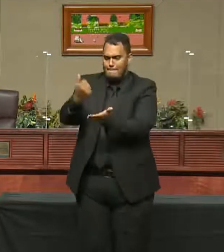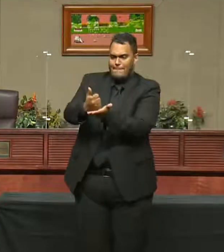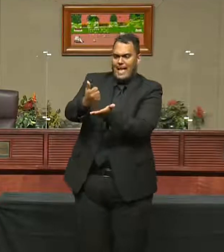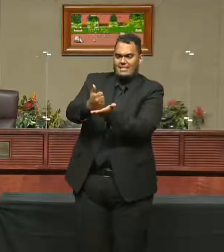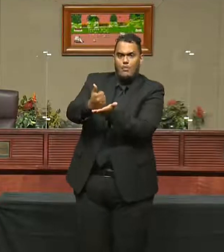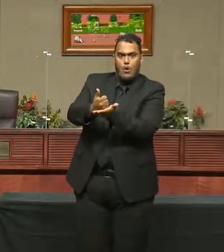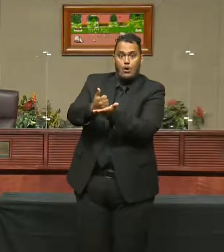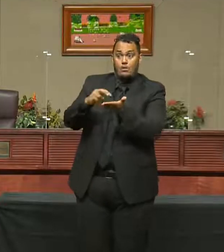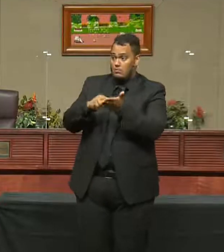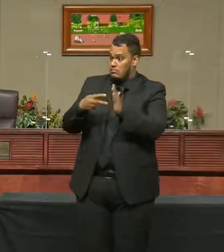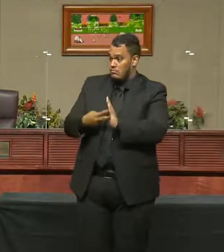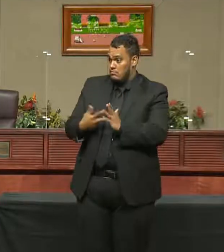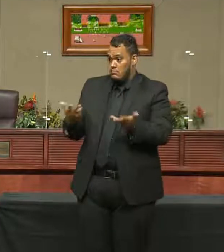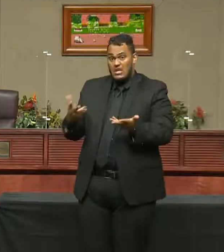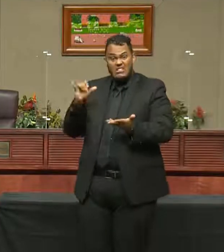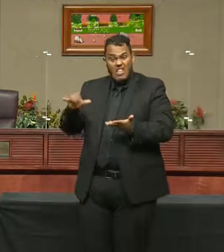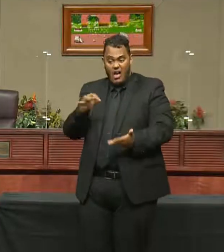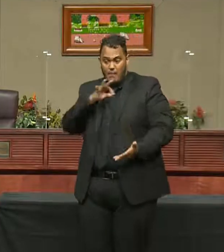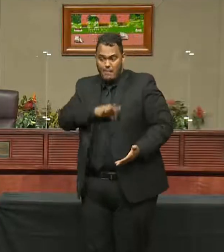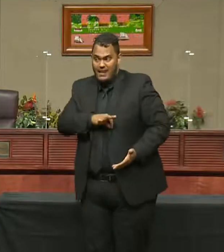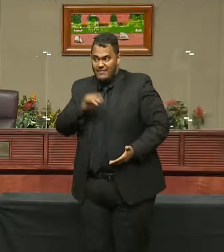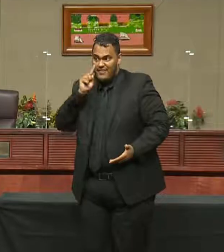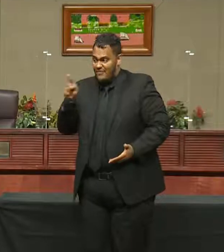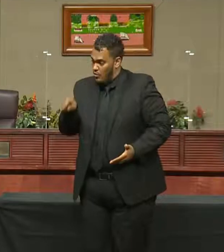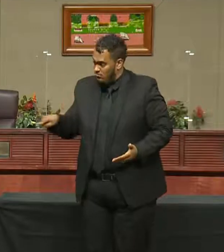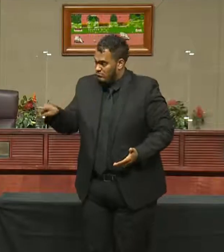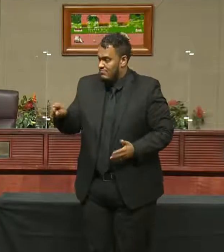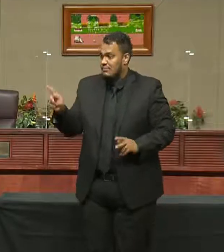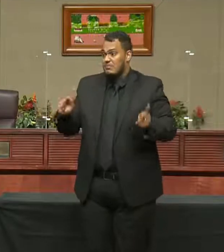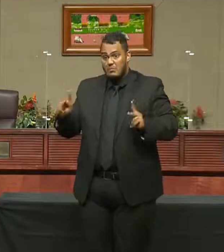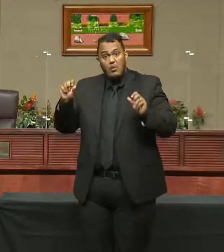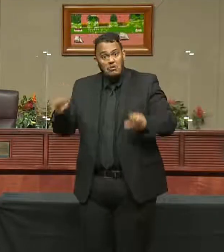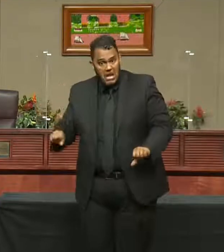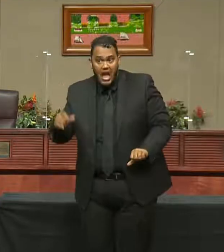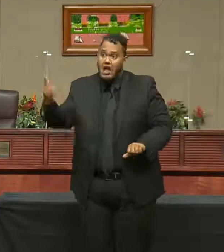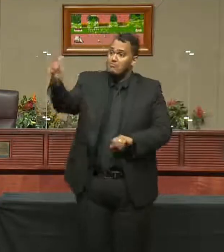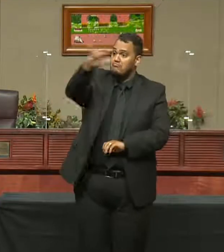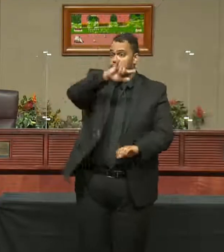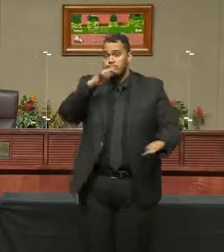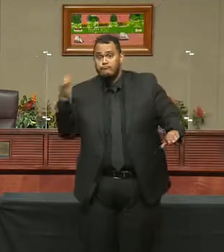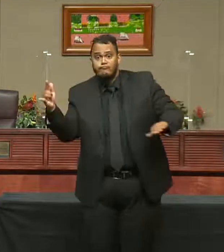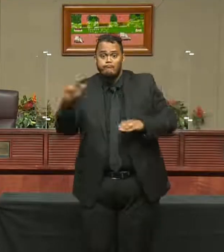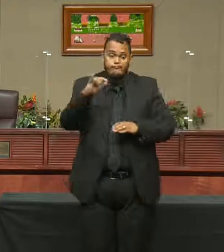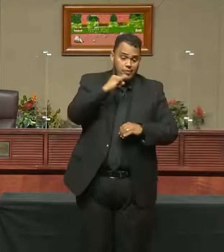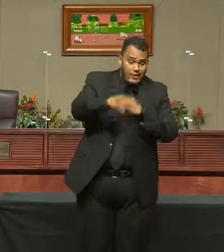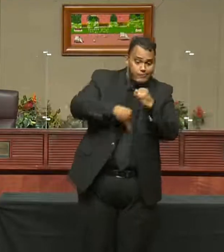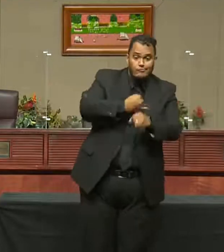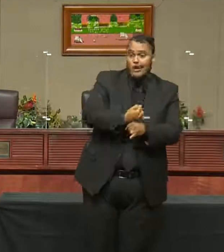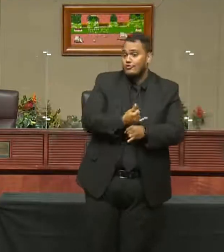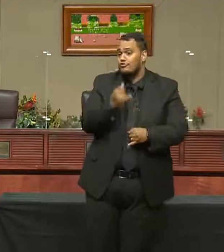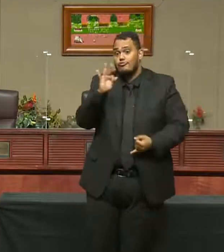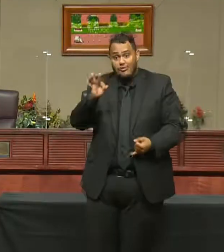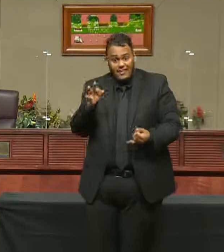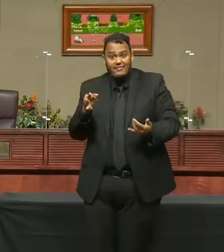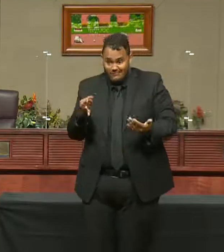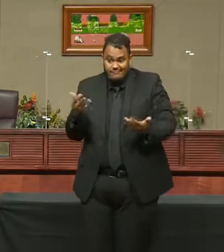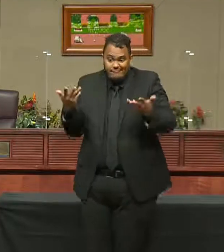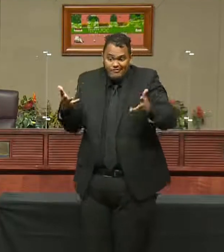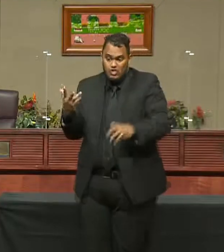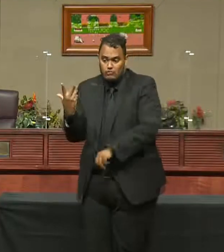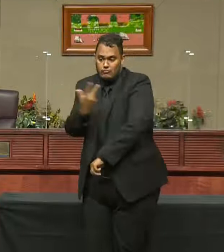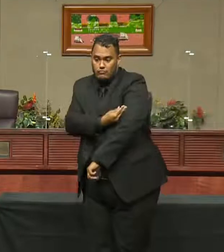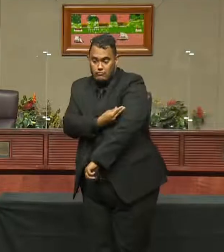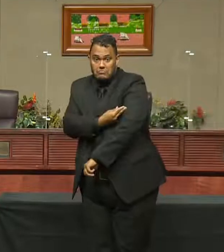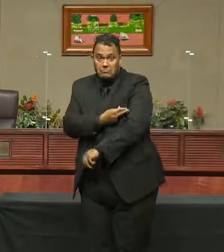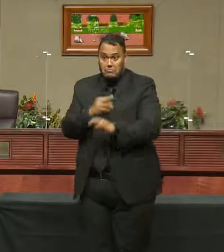the process, and it could be countries that may do that as well. And that's a segment of the population that travels a lot. So for their own